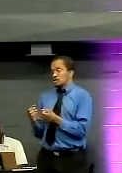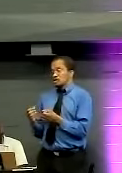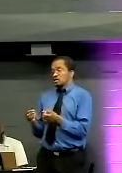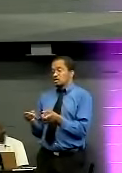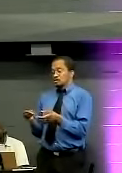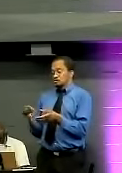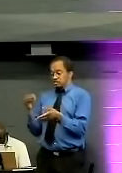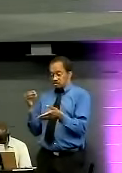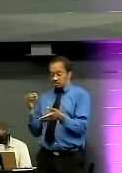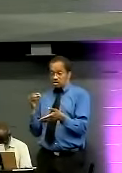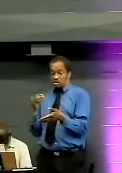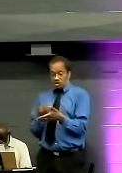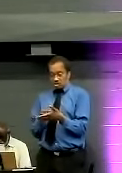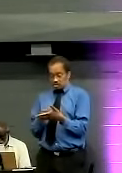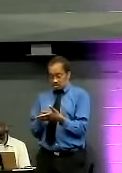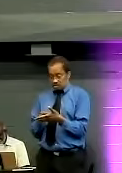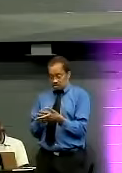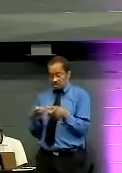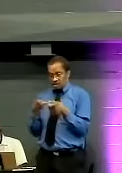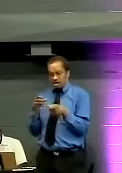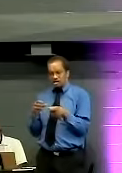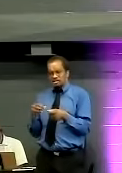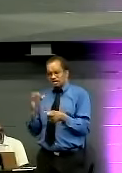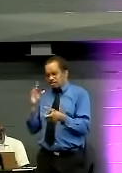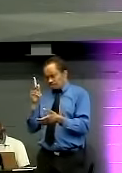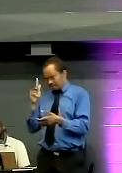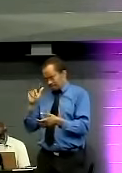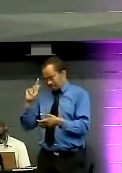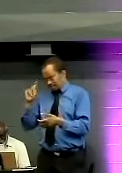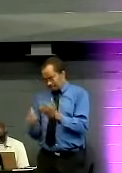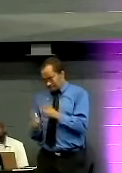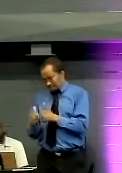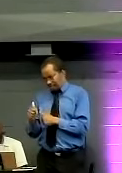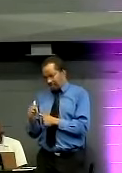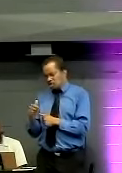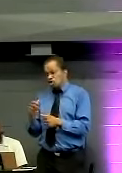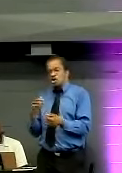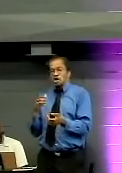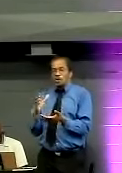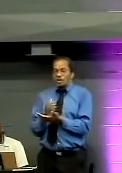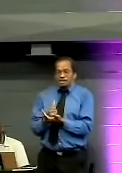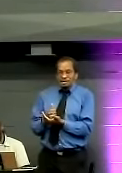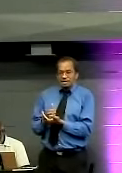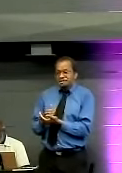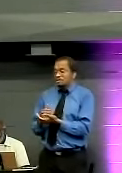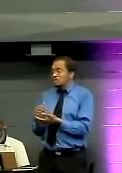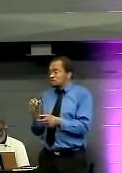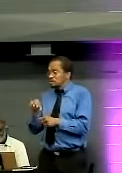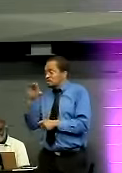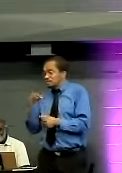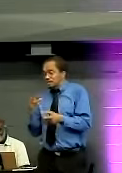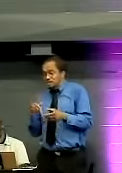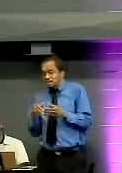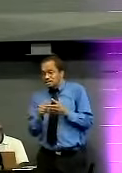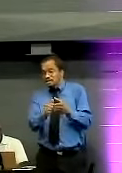contribute, sow, pay your tithes and offerings. If you're members of the church, you know you don't have to wait till Sunday to do it. Anytime the Spirit leads you, you drop it in the box